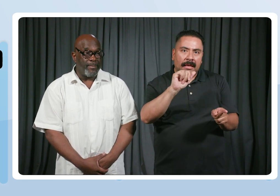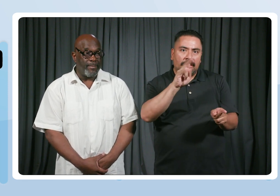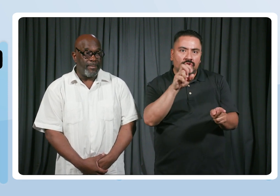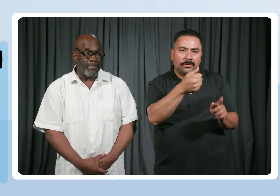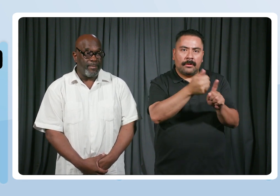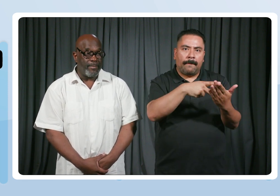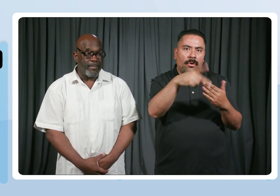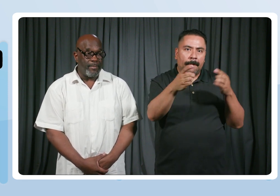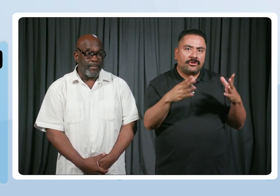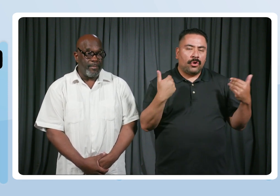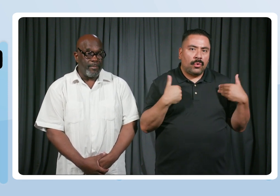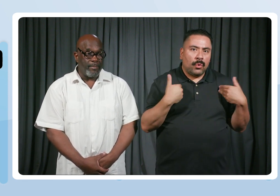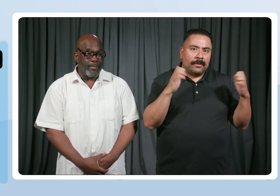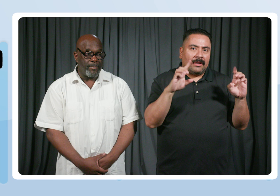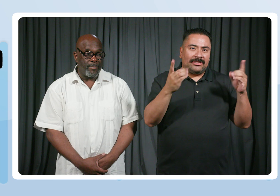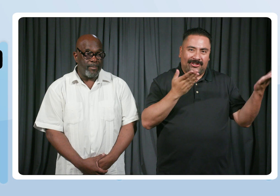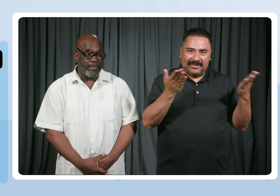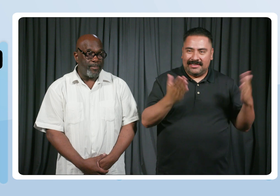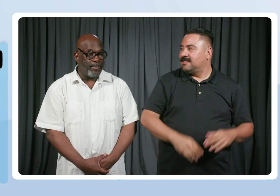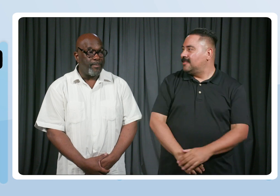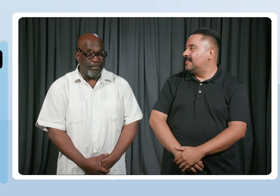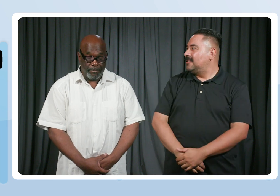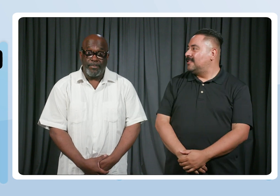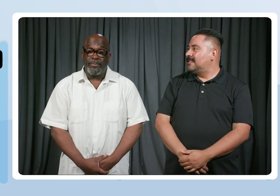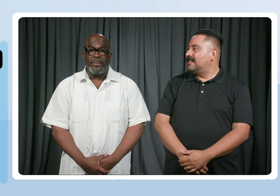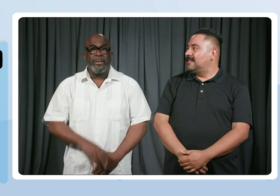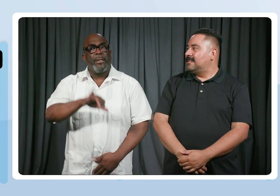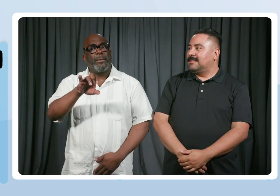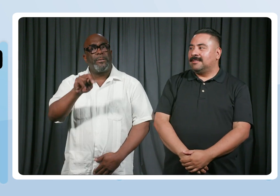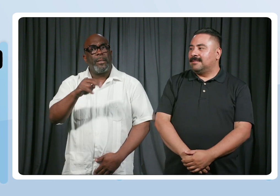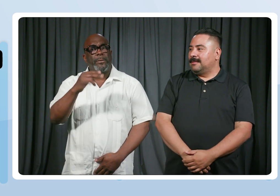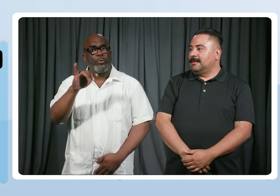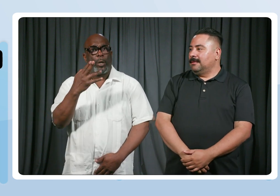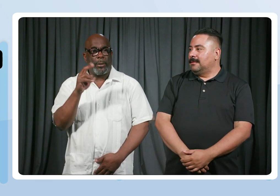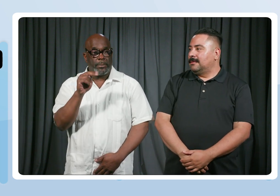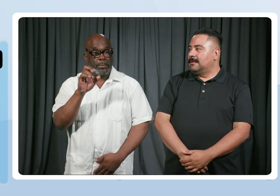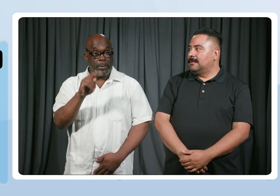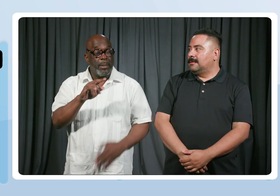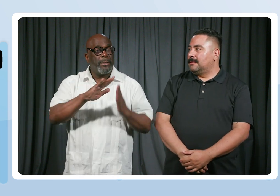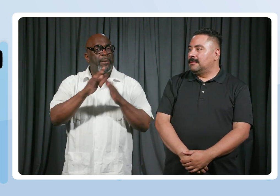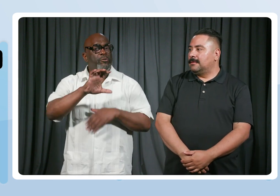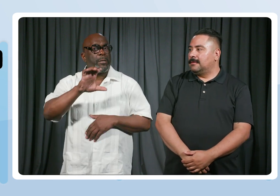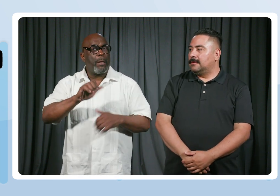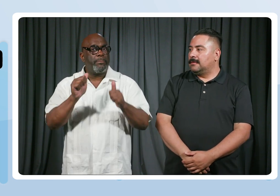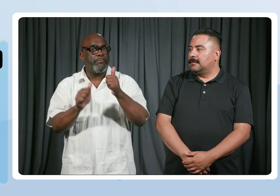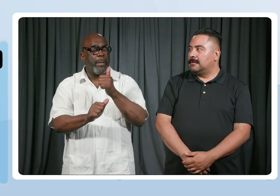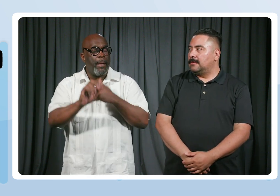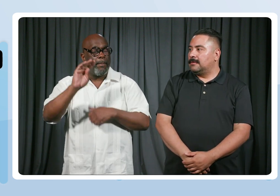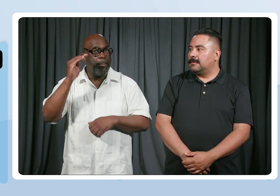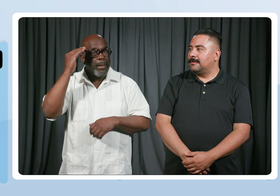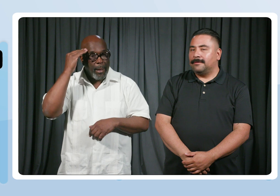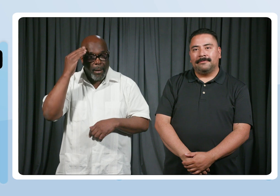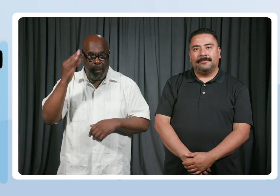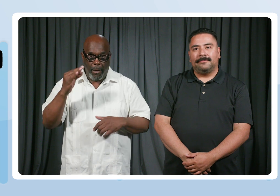Program Manager of Youth and Education Services. Jen Johnson is the City of Chicago's Deputy Mayor of Education, Youth,